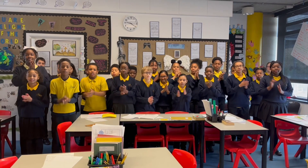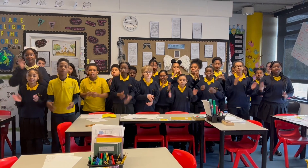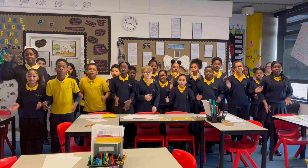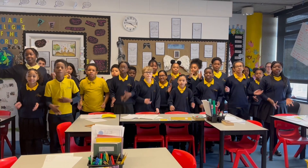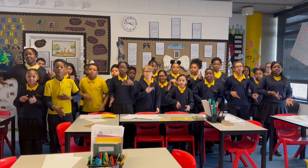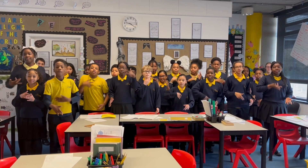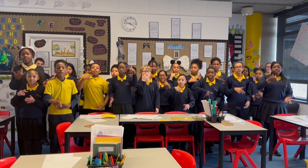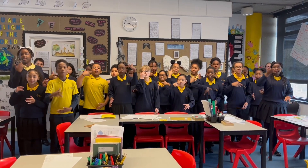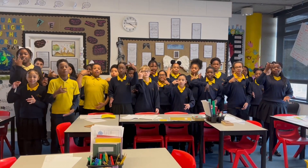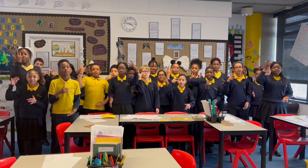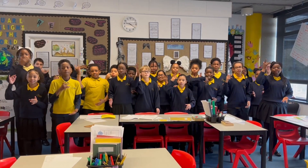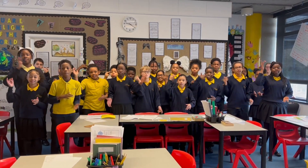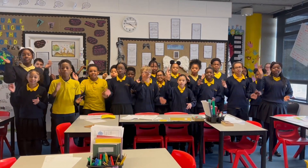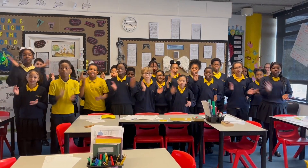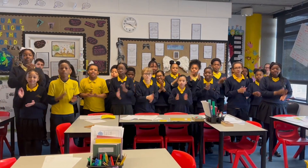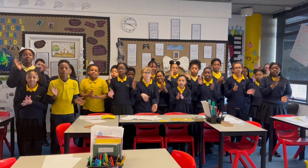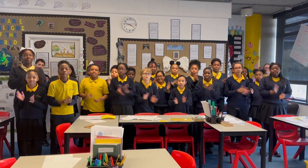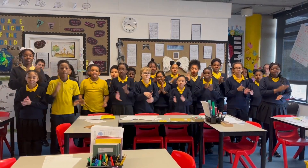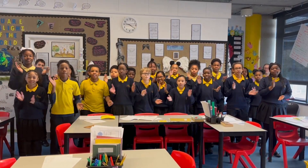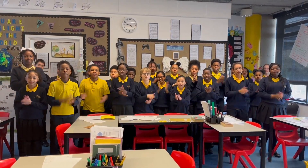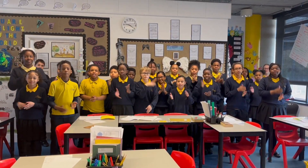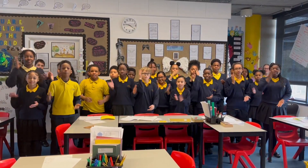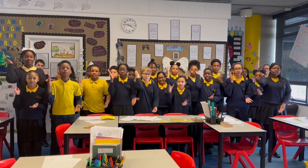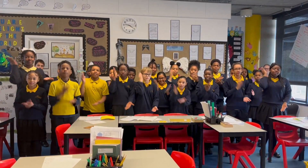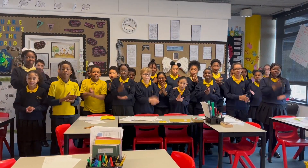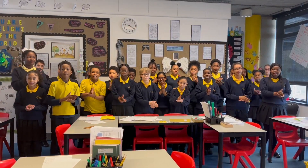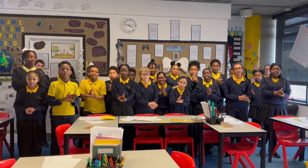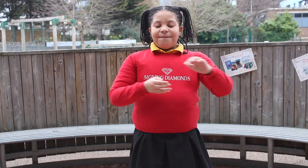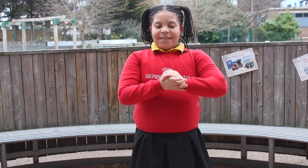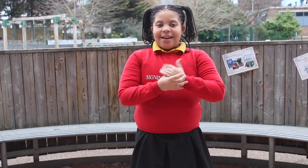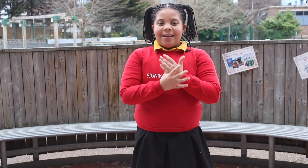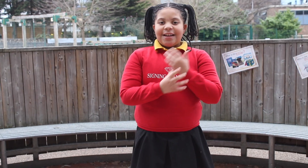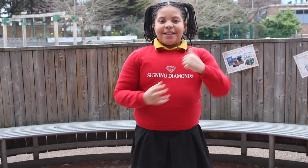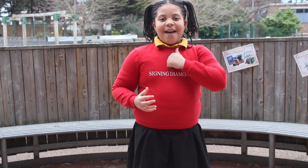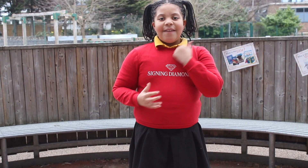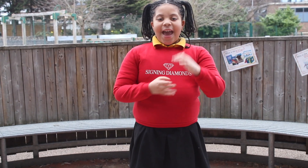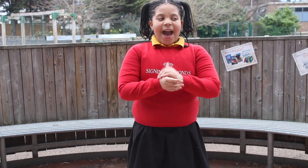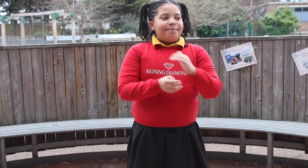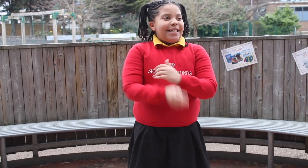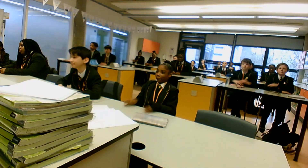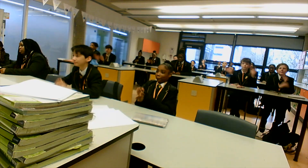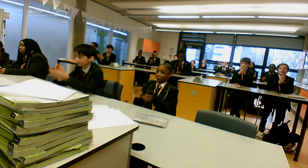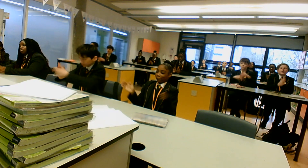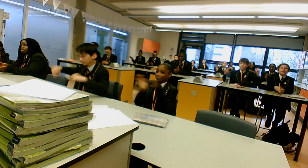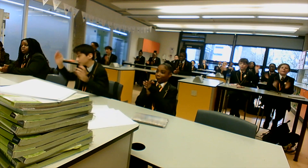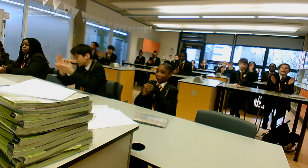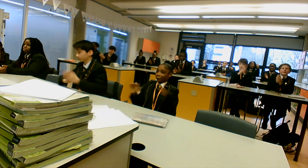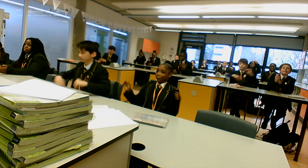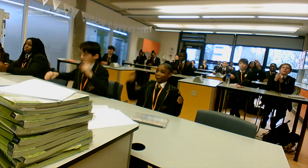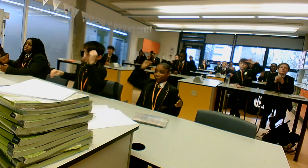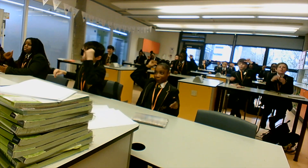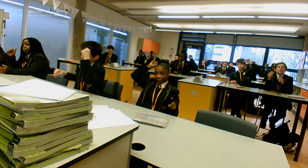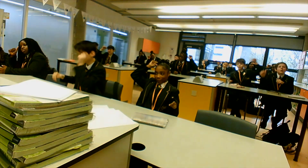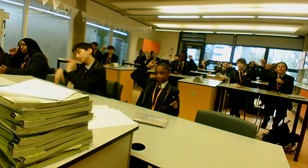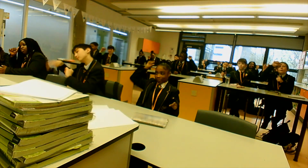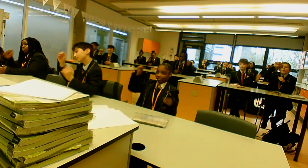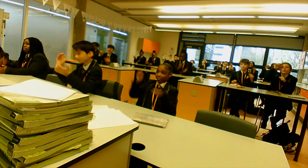me if you feel like happiness is the truth. Because I'm happy. Clap along if you know